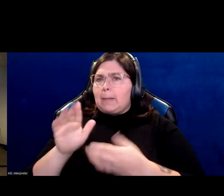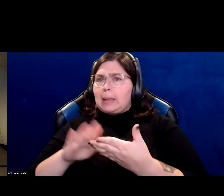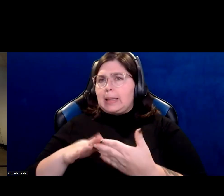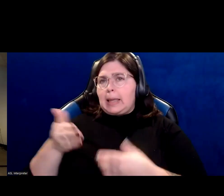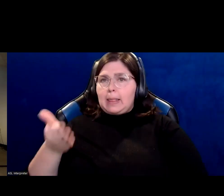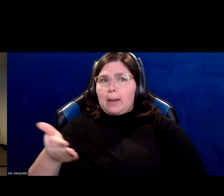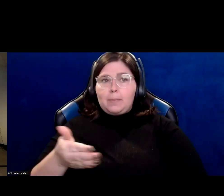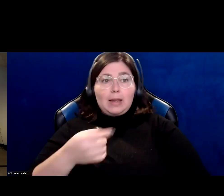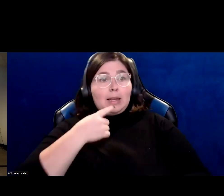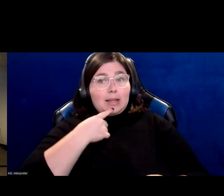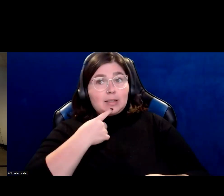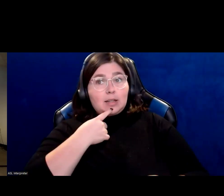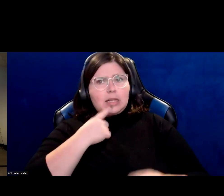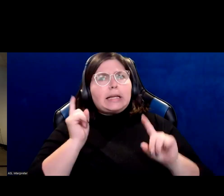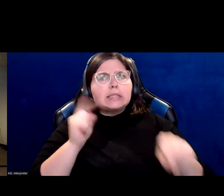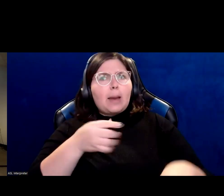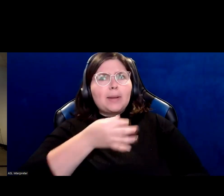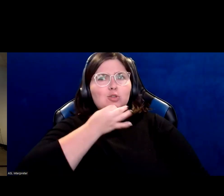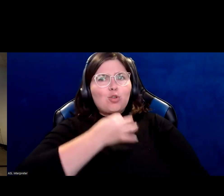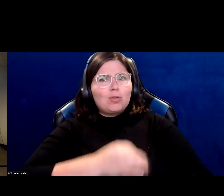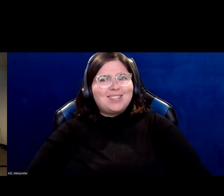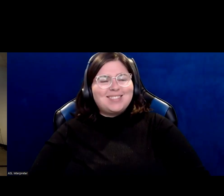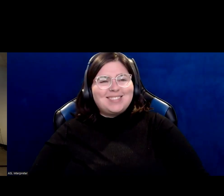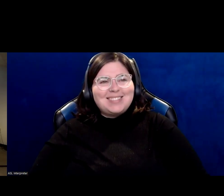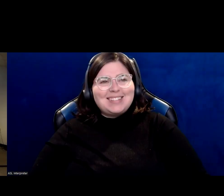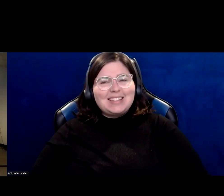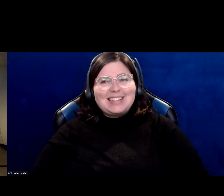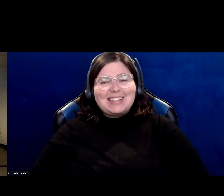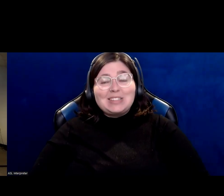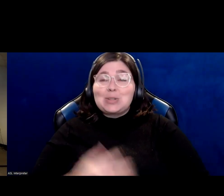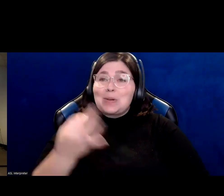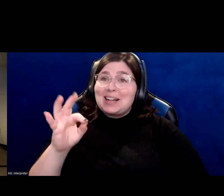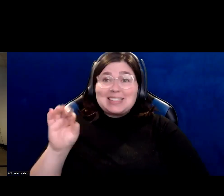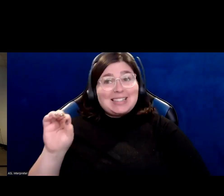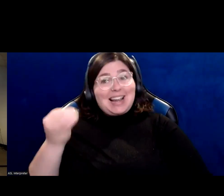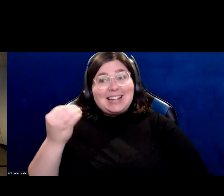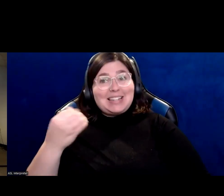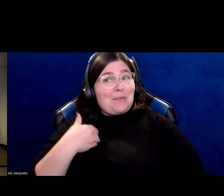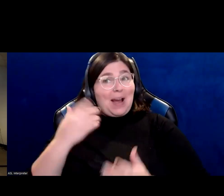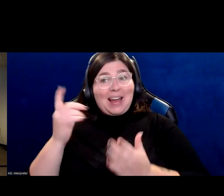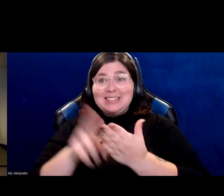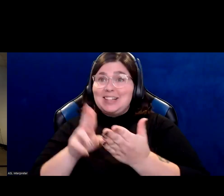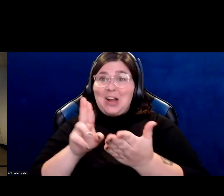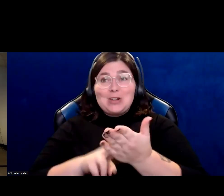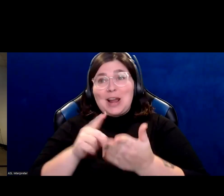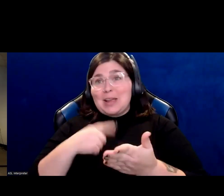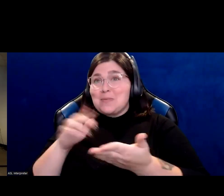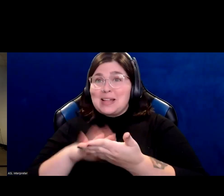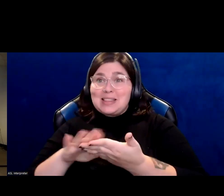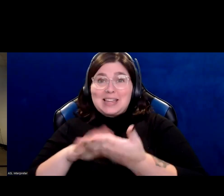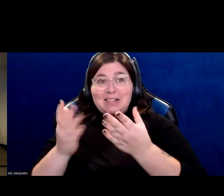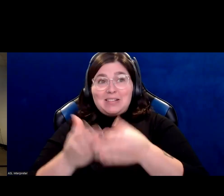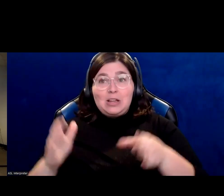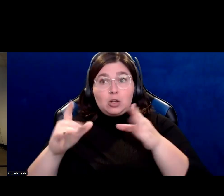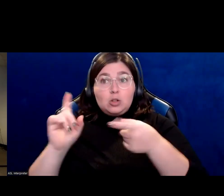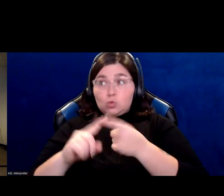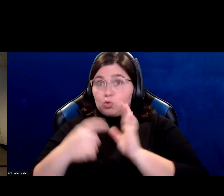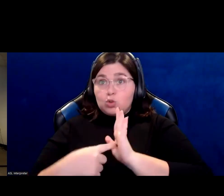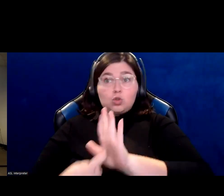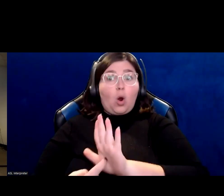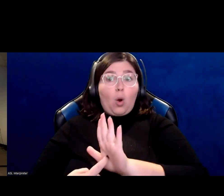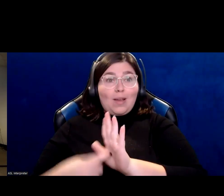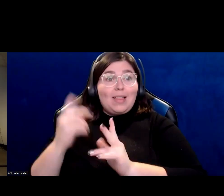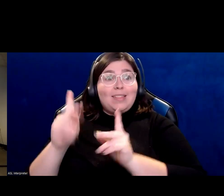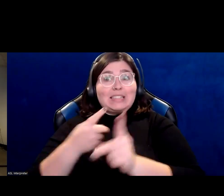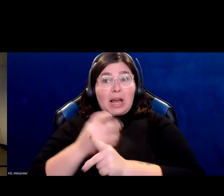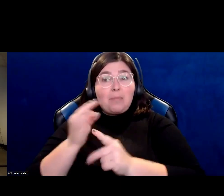said, "It's coming soon." In Any day now. 1990, we had our contract and we cleaned the basins to demonstrate that, you know, the type